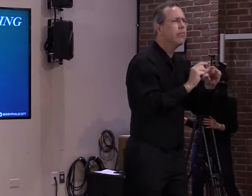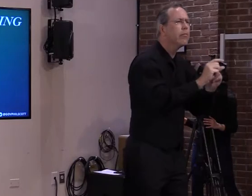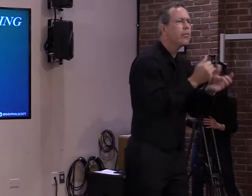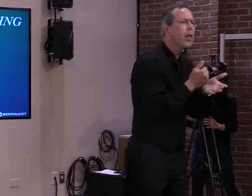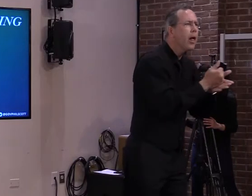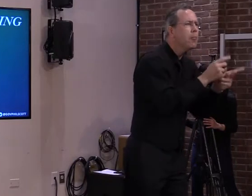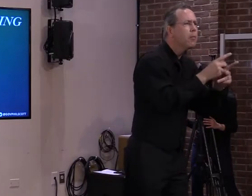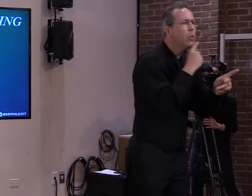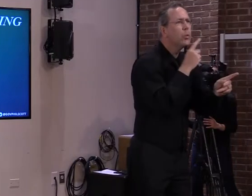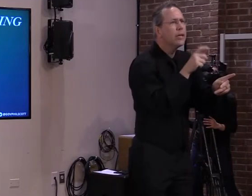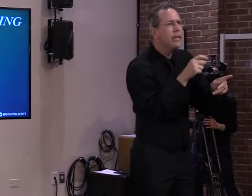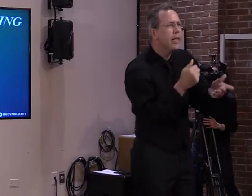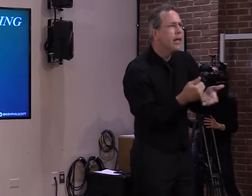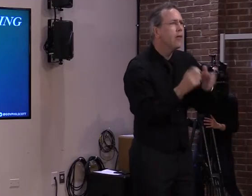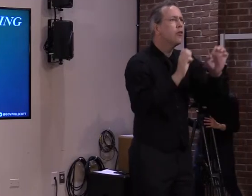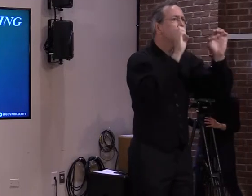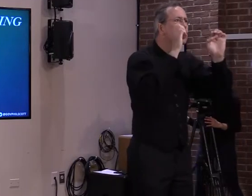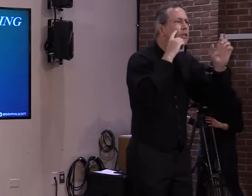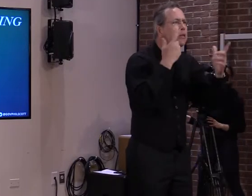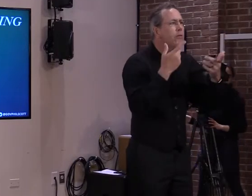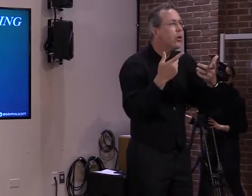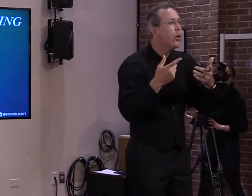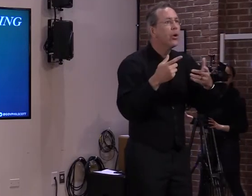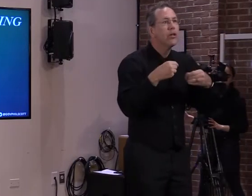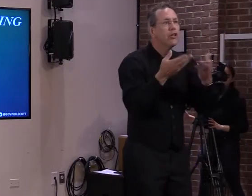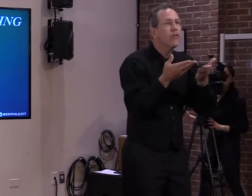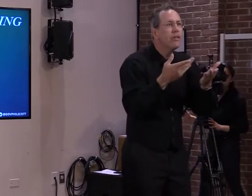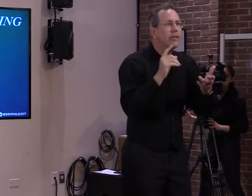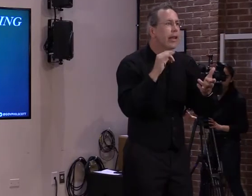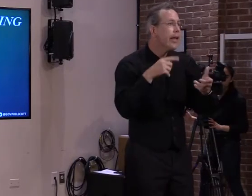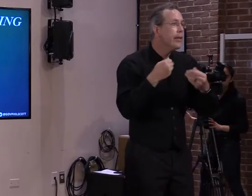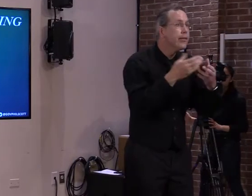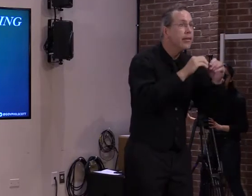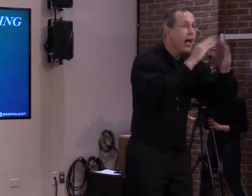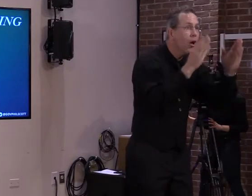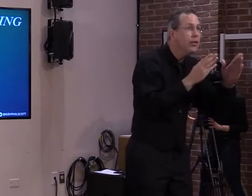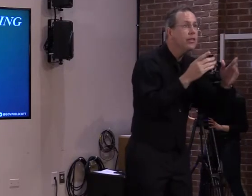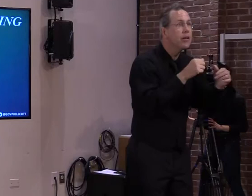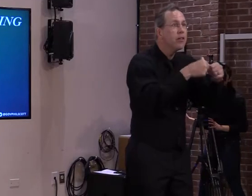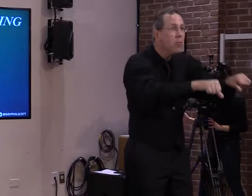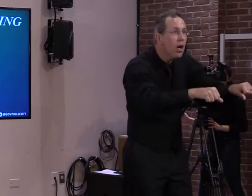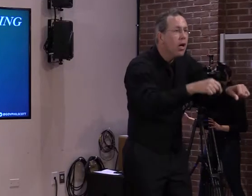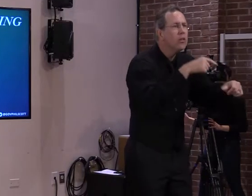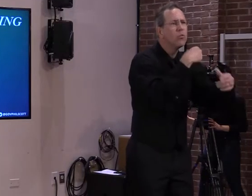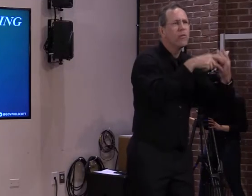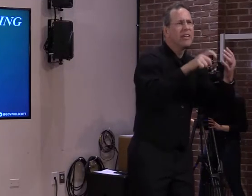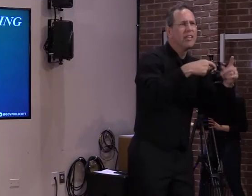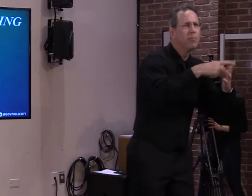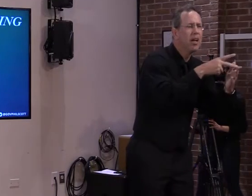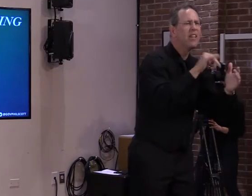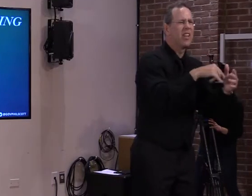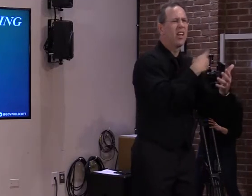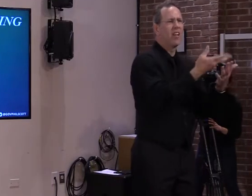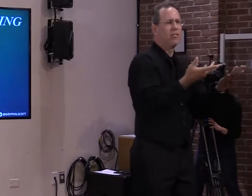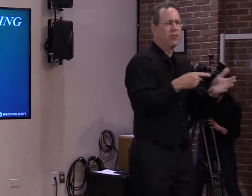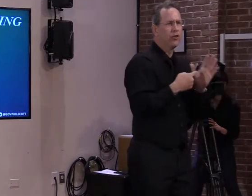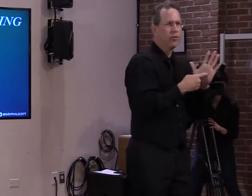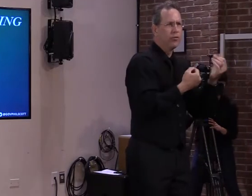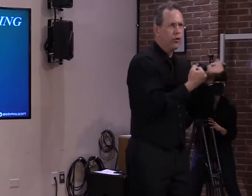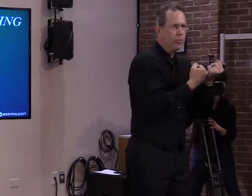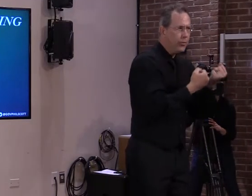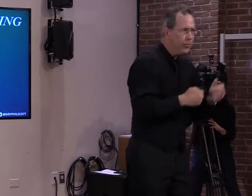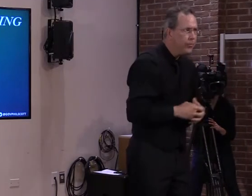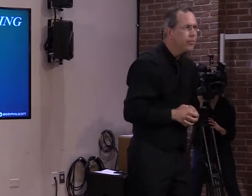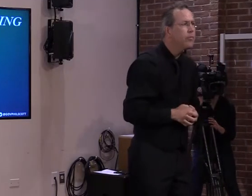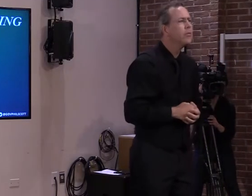their needs. AHS is funding ongoing case management services for these households that will